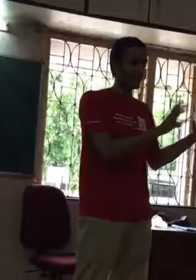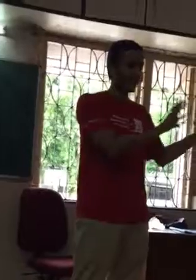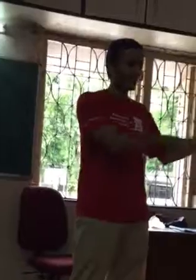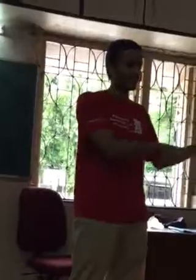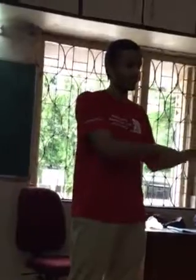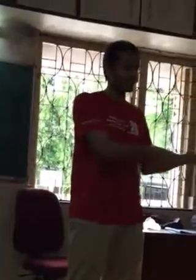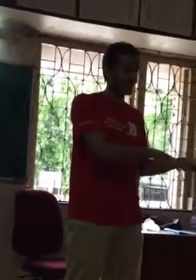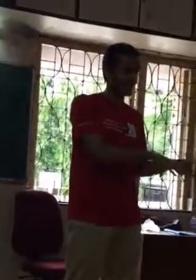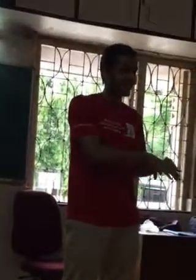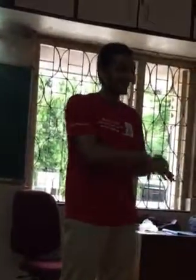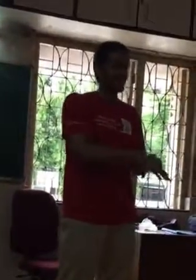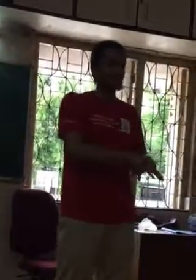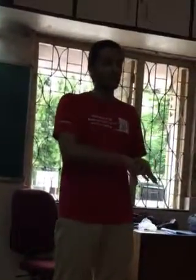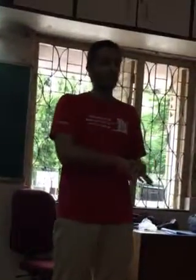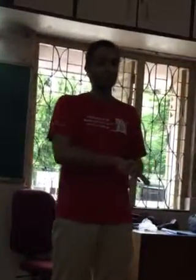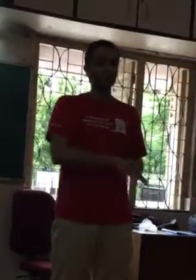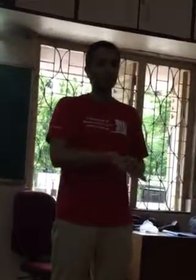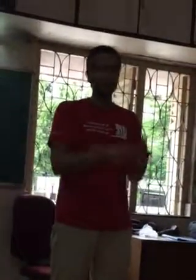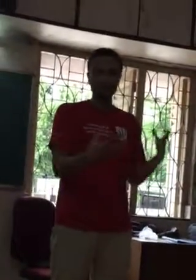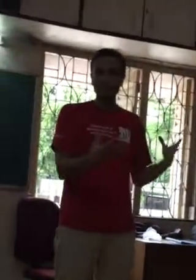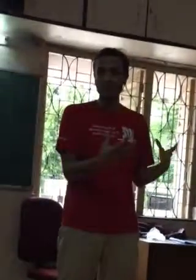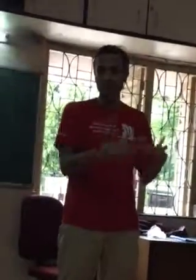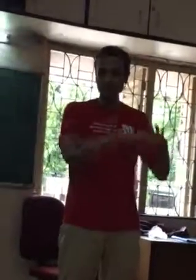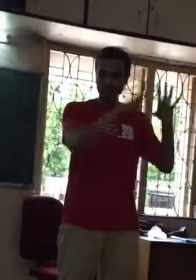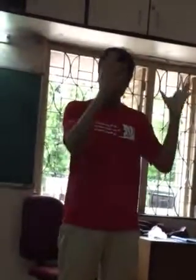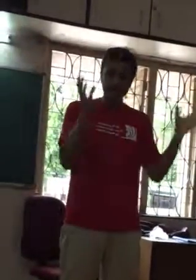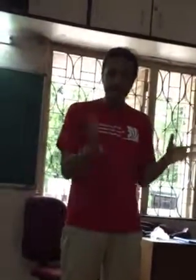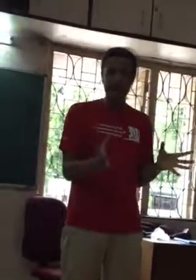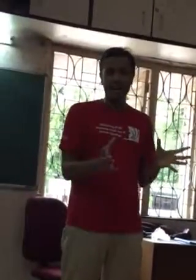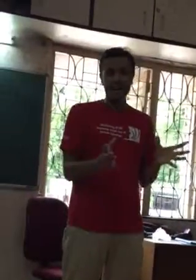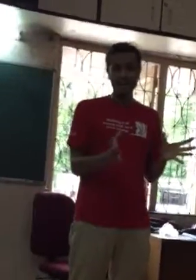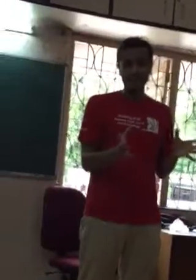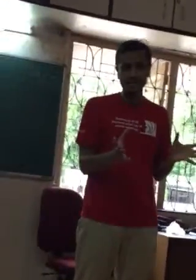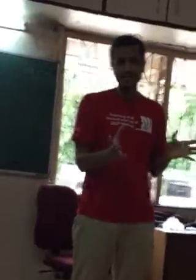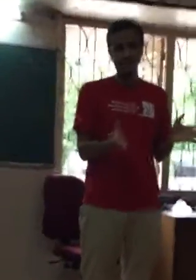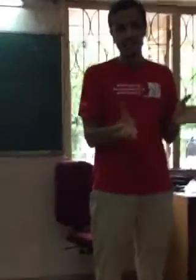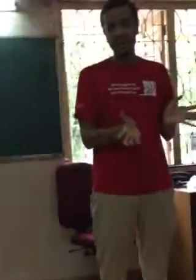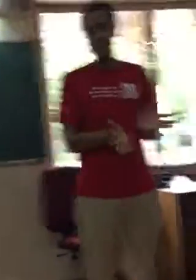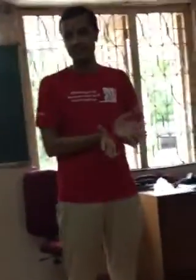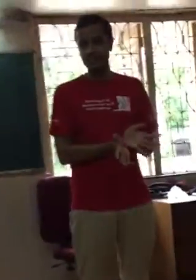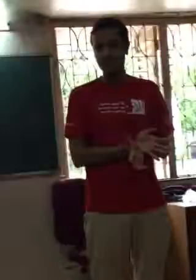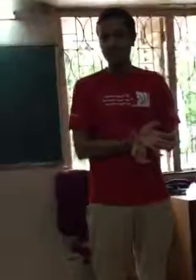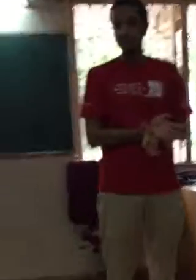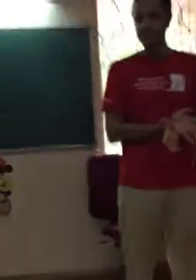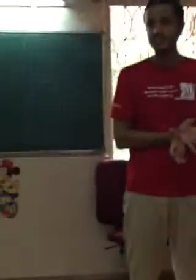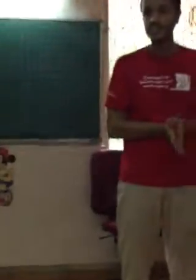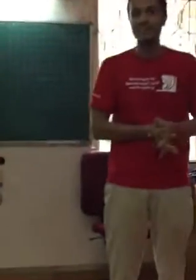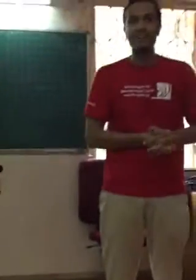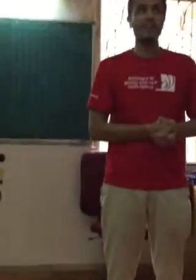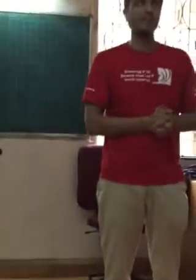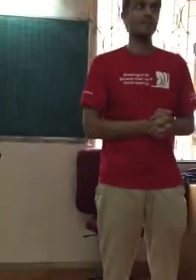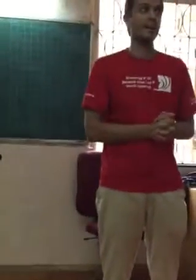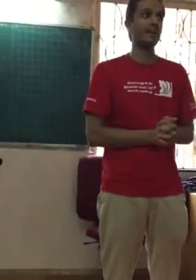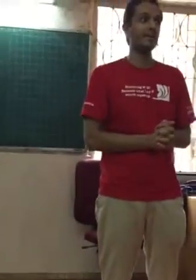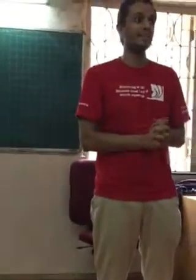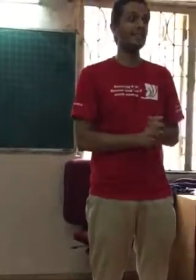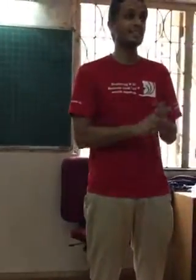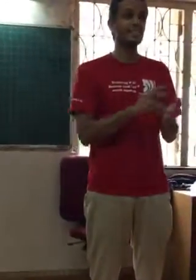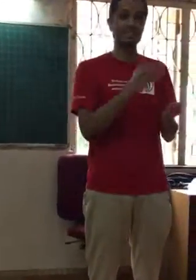in our building. So we're not composting that as a society. And we,